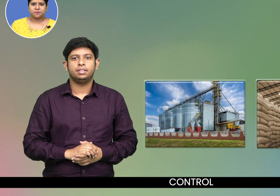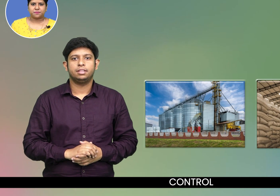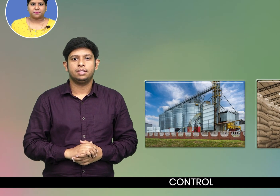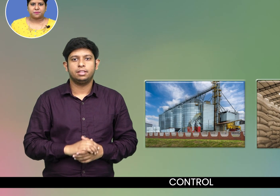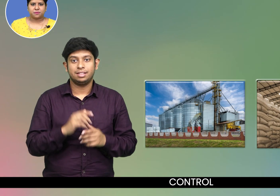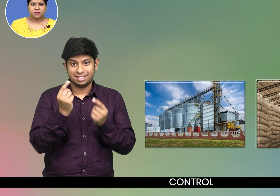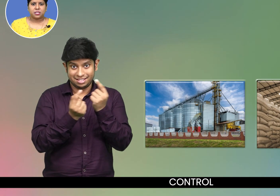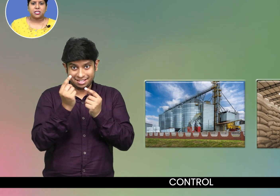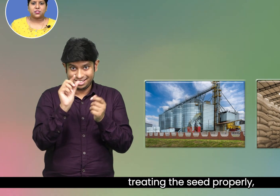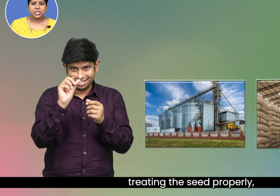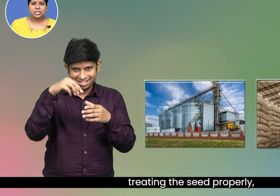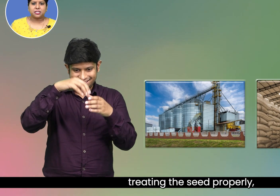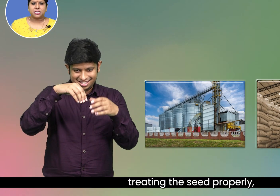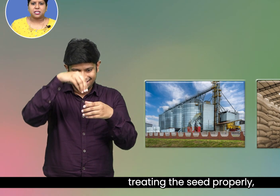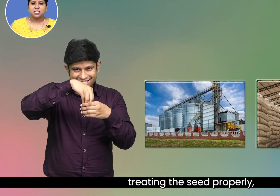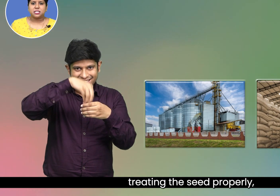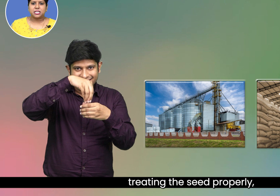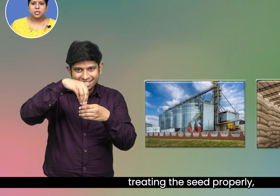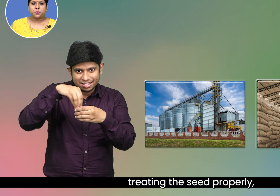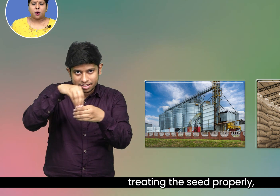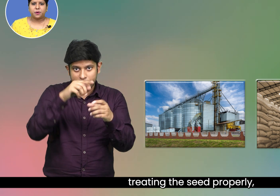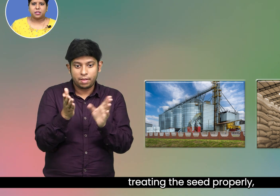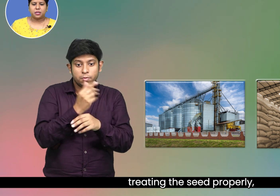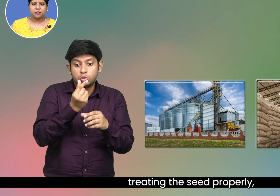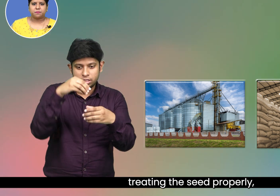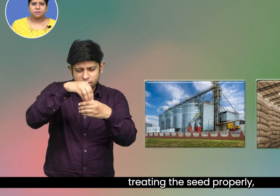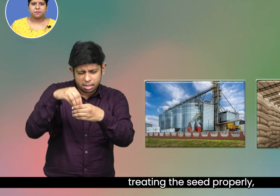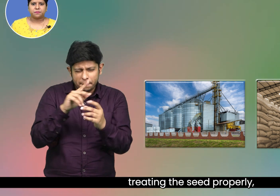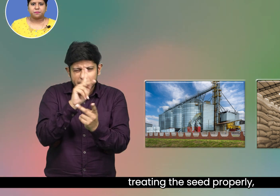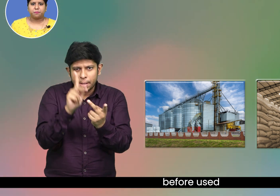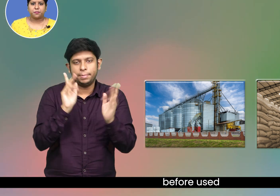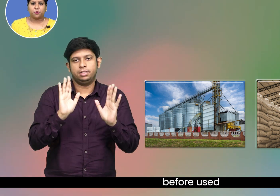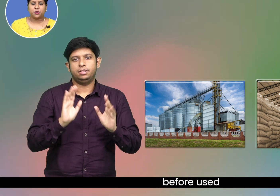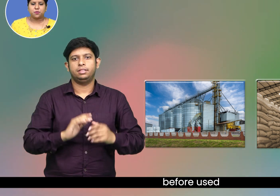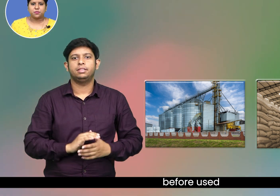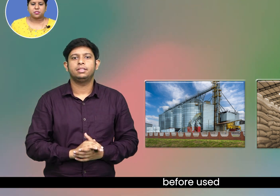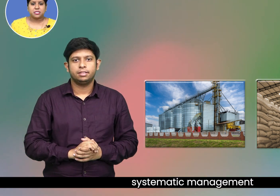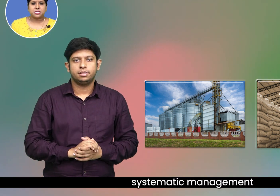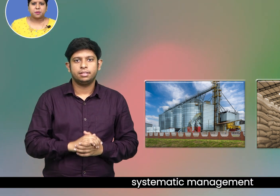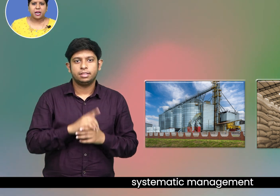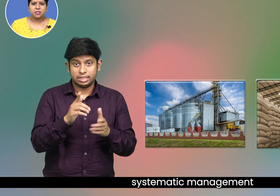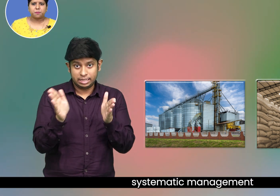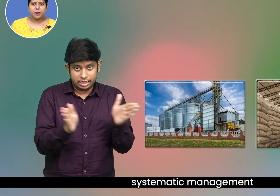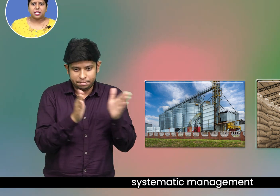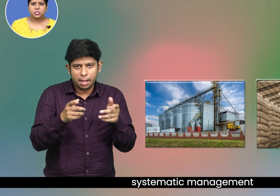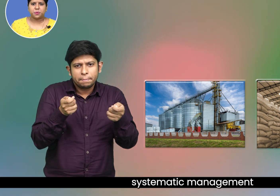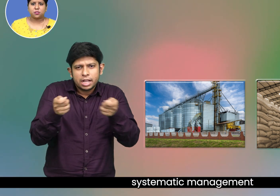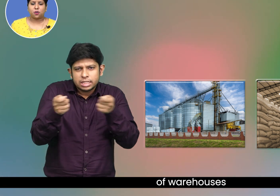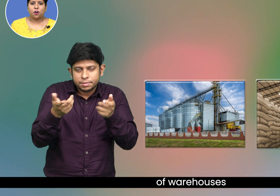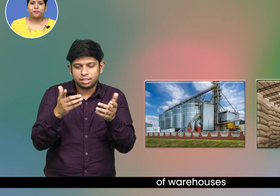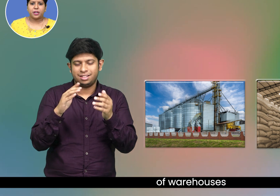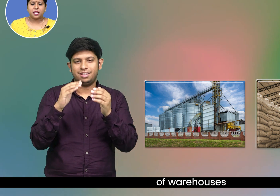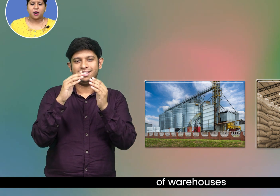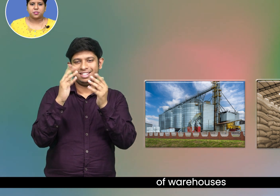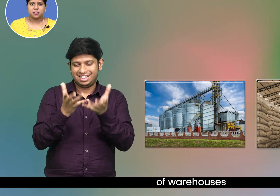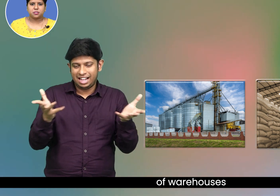Control: treating the seed properly before used. Systematic management